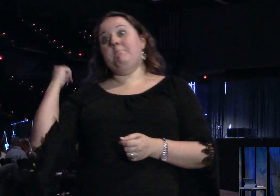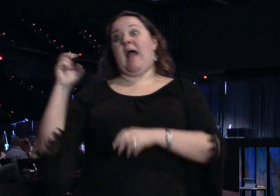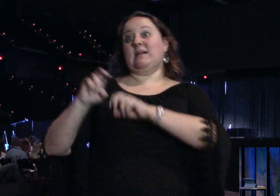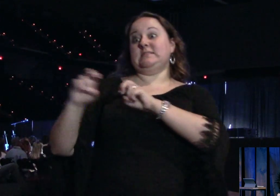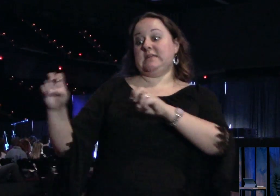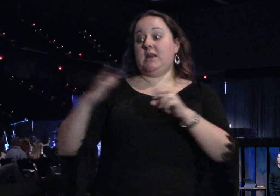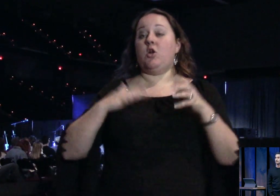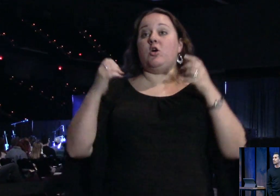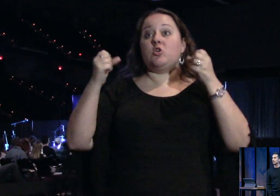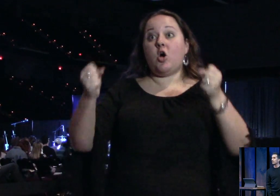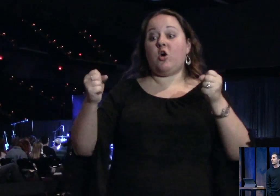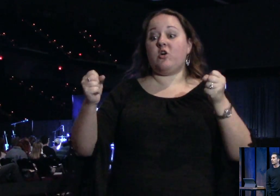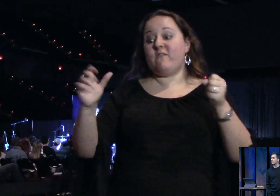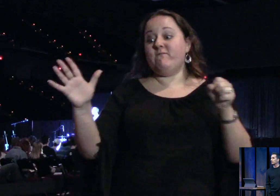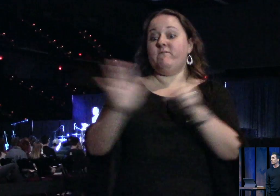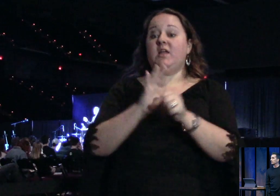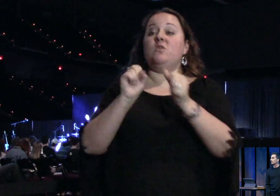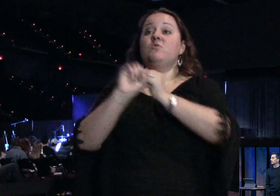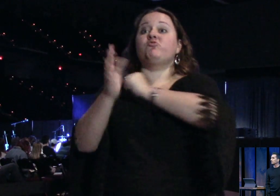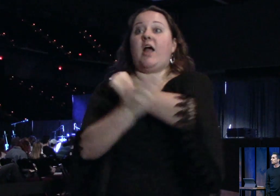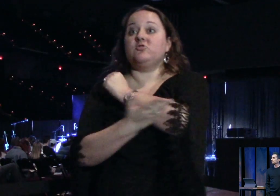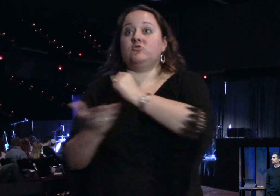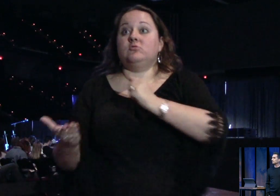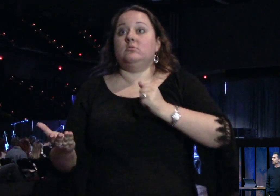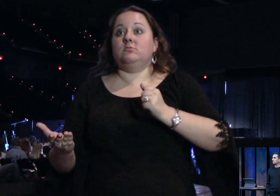bags in our back seat.